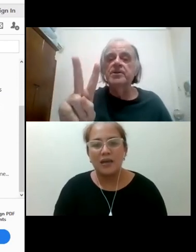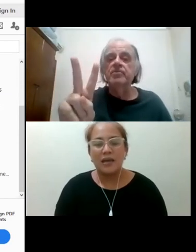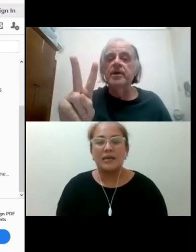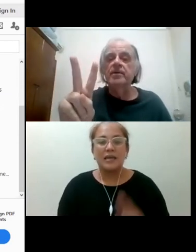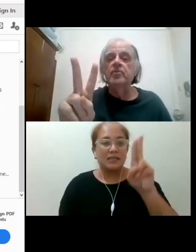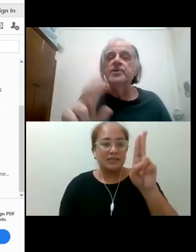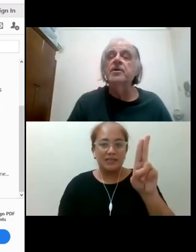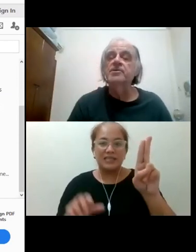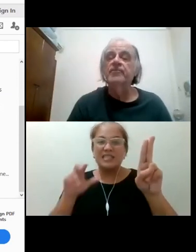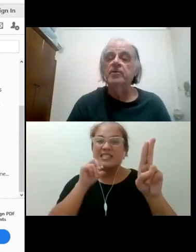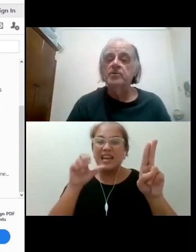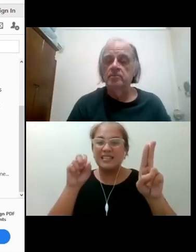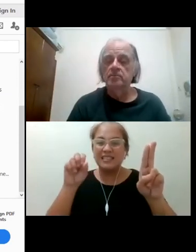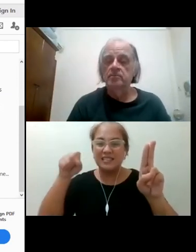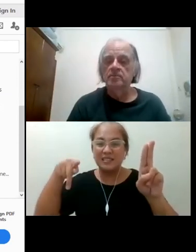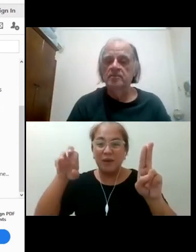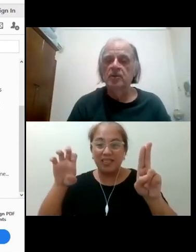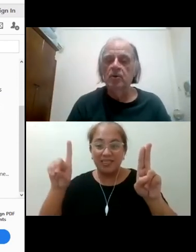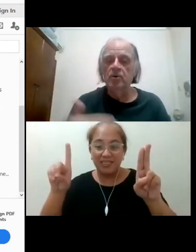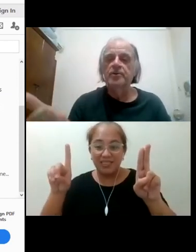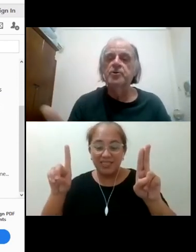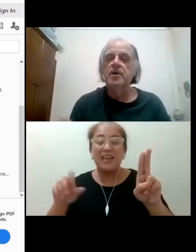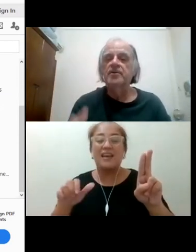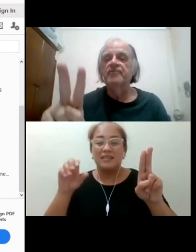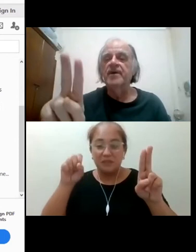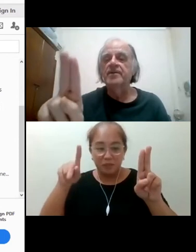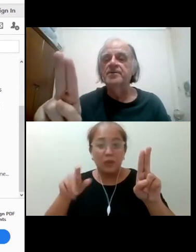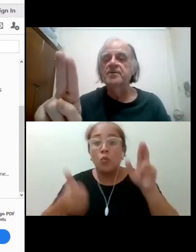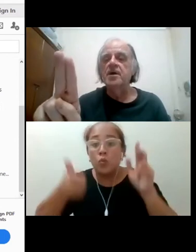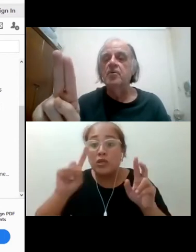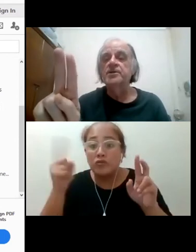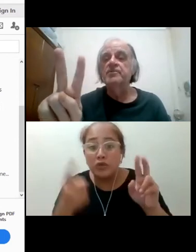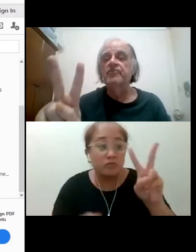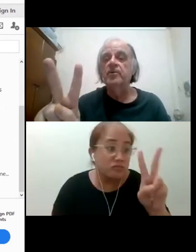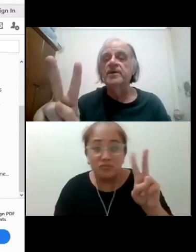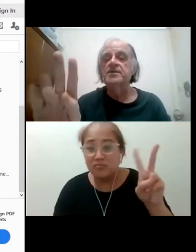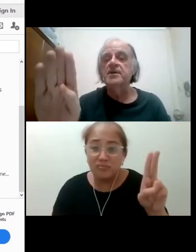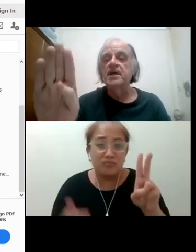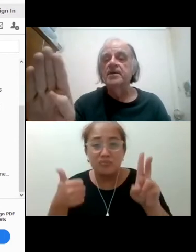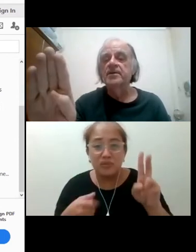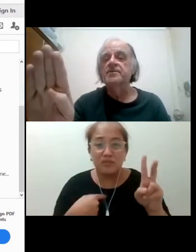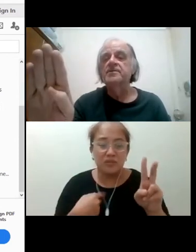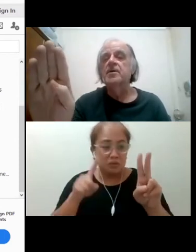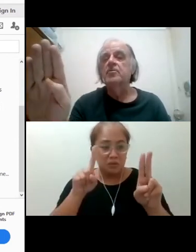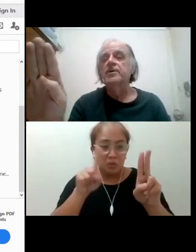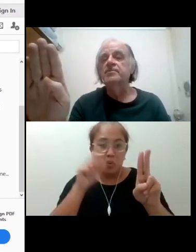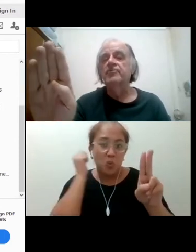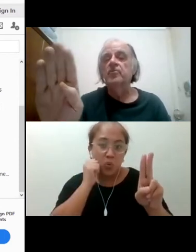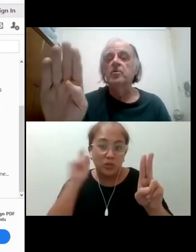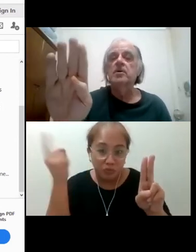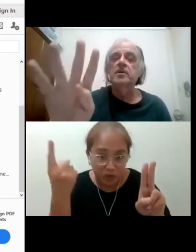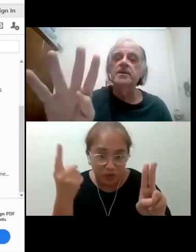non-spread, spread, which goes first? You look on the chart and you find this is always before this is